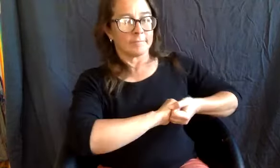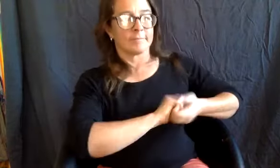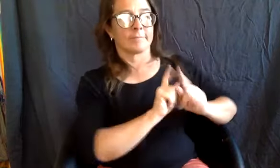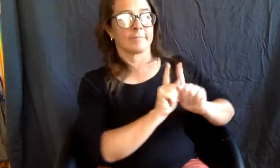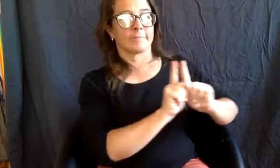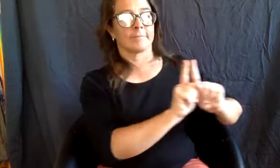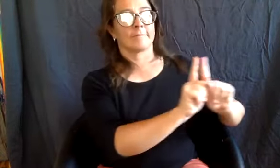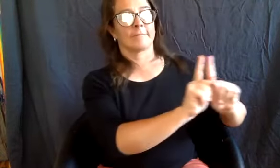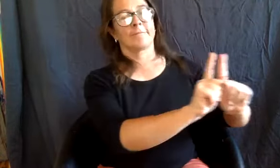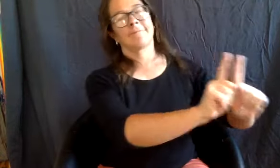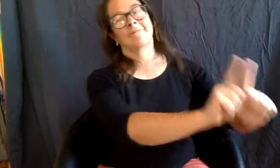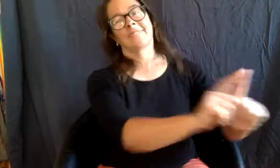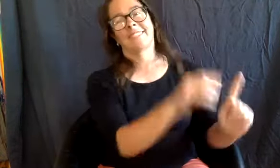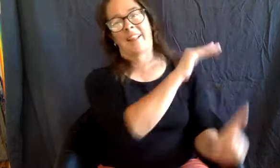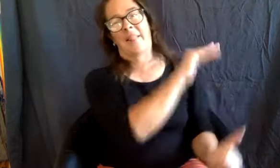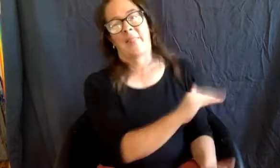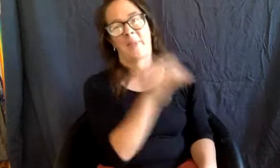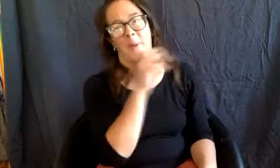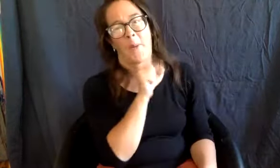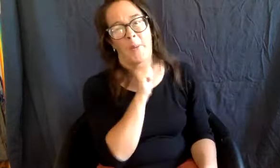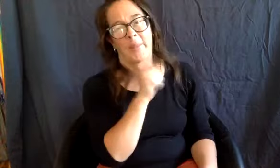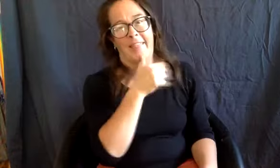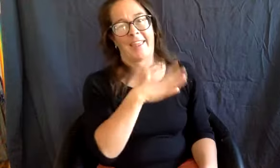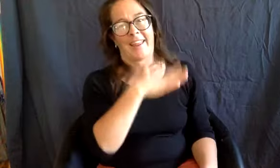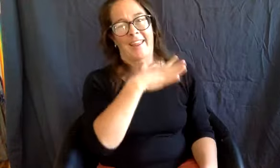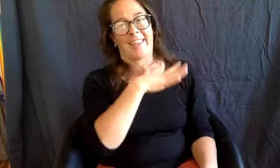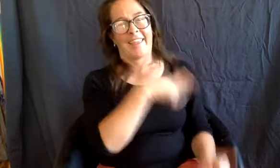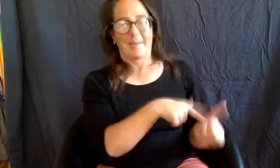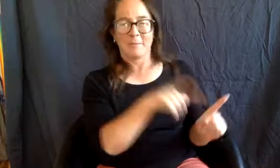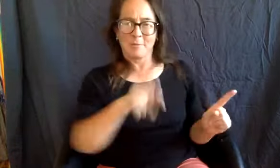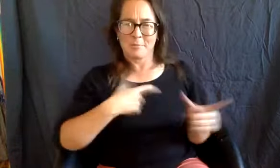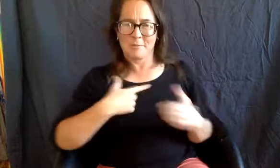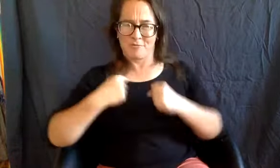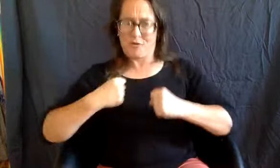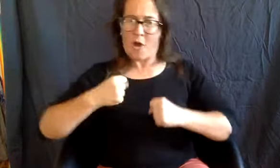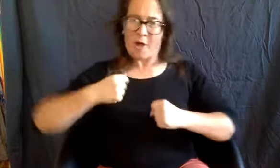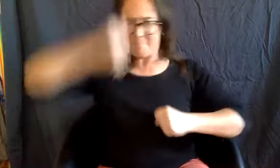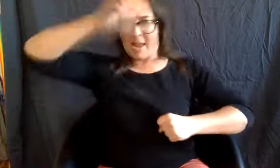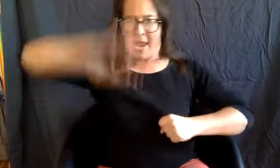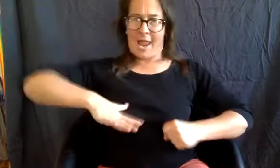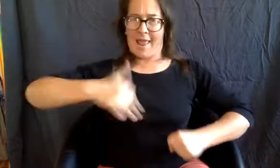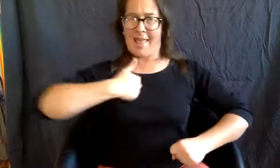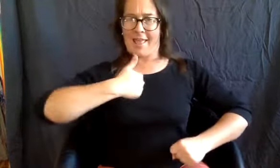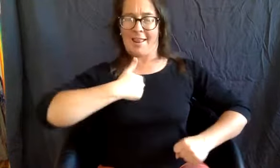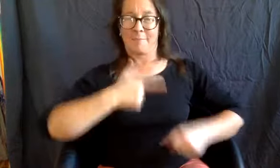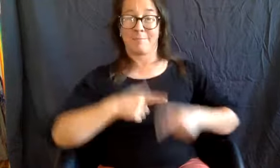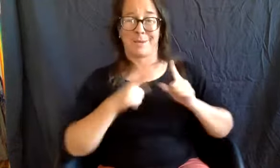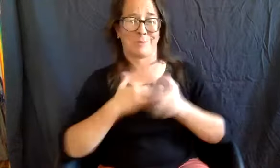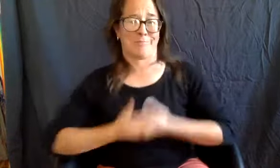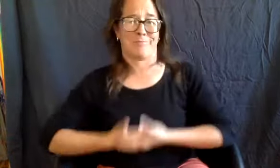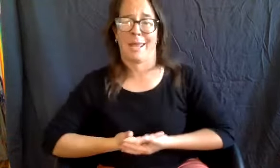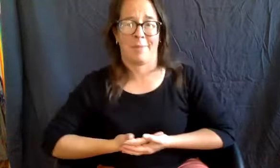And sorry, I get it's a tough one, but she put out her arm and asked me if I was going to